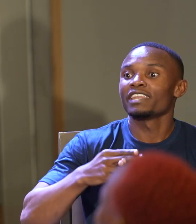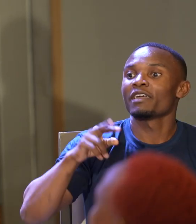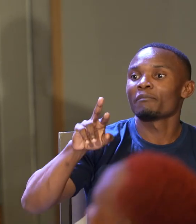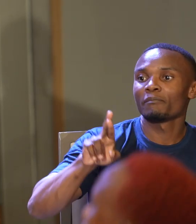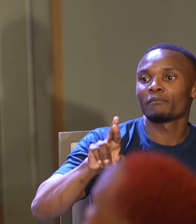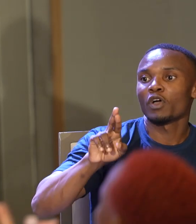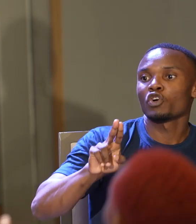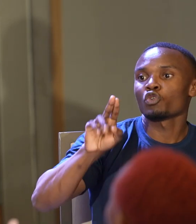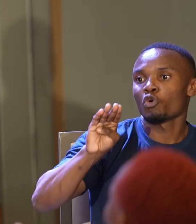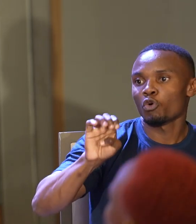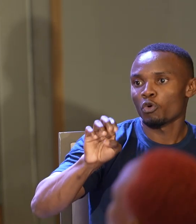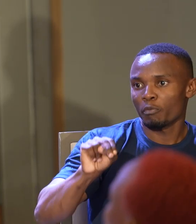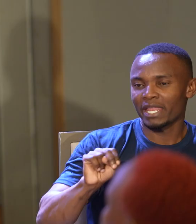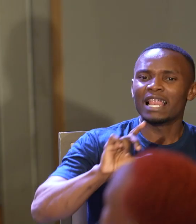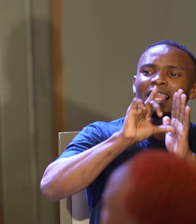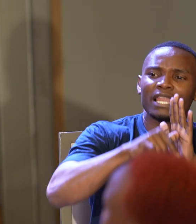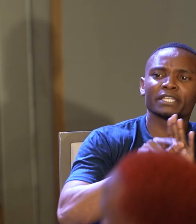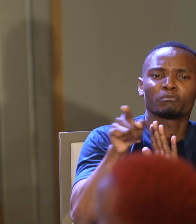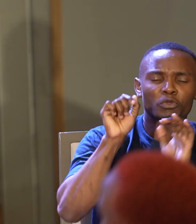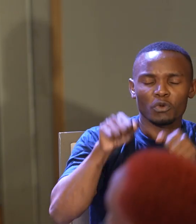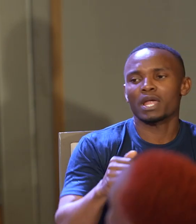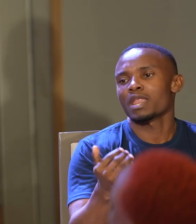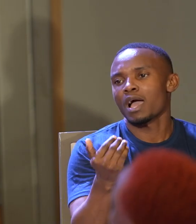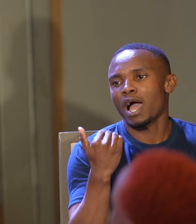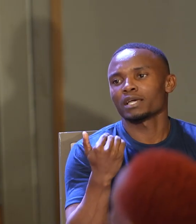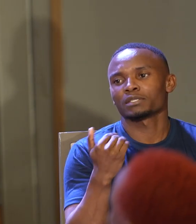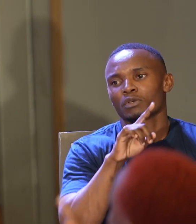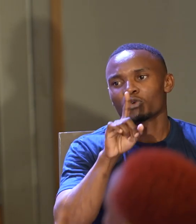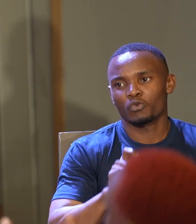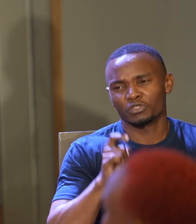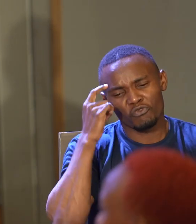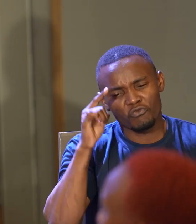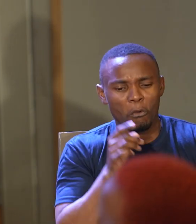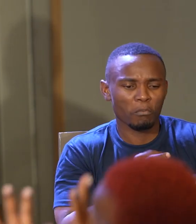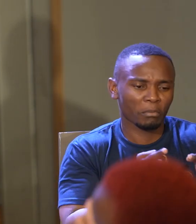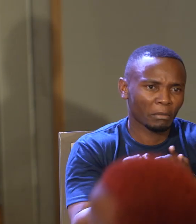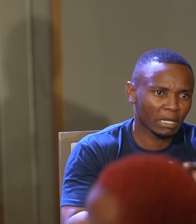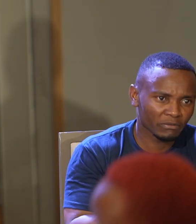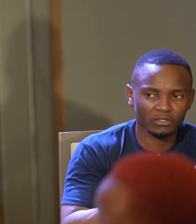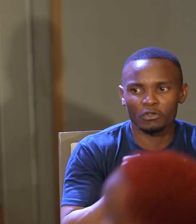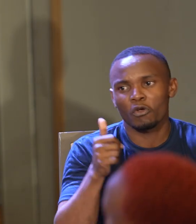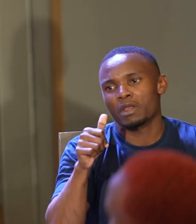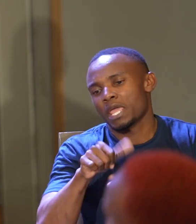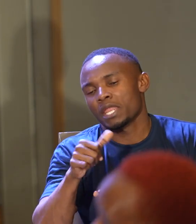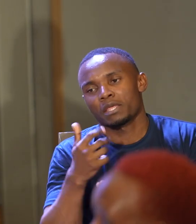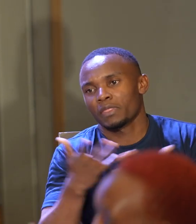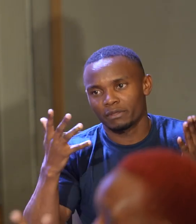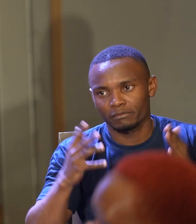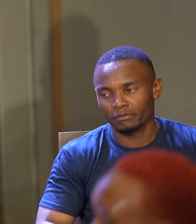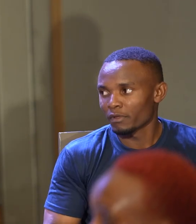you will have time to ask any questions, maybe for clarification on any other